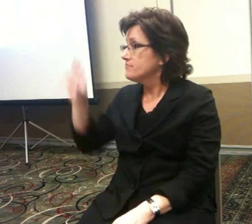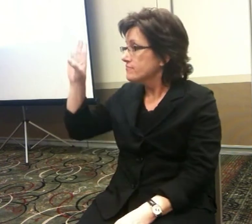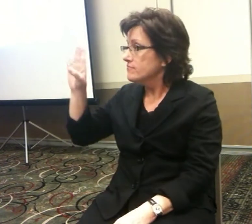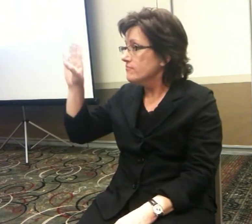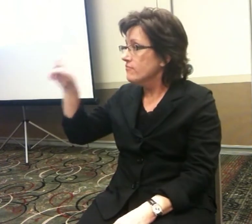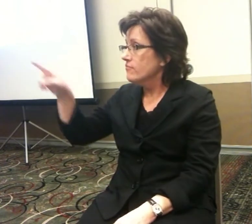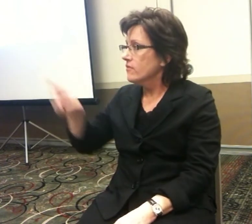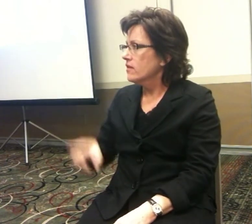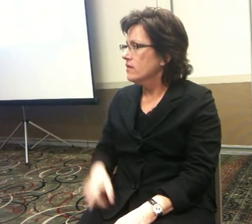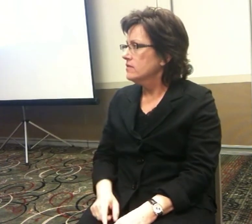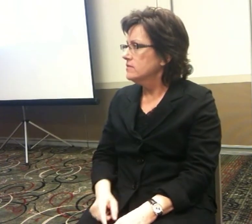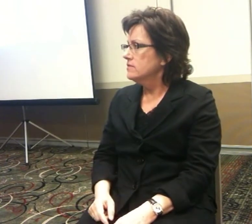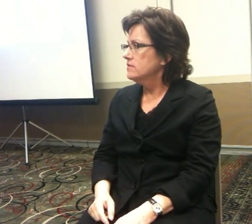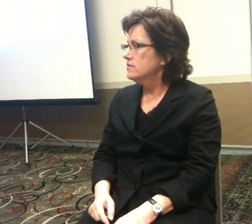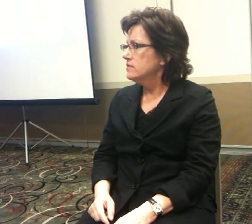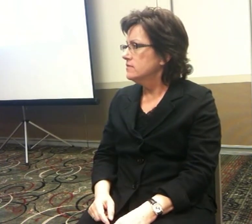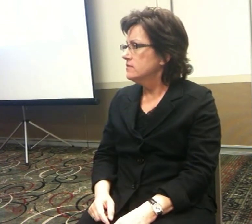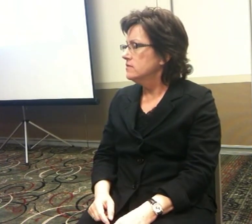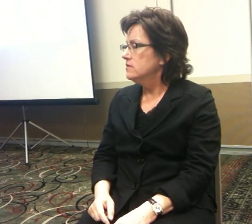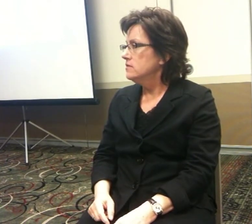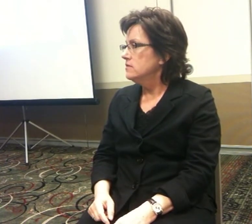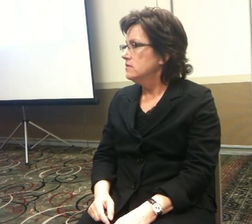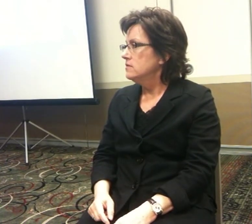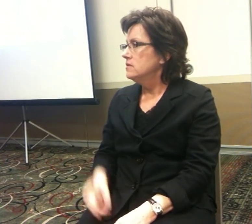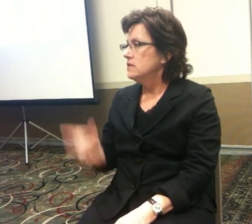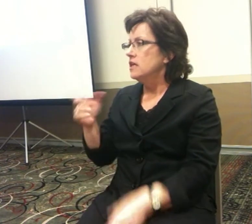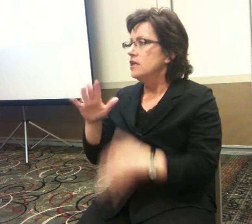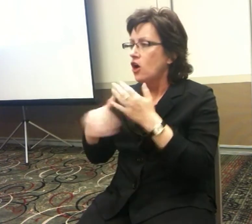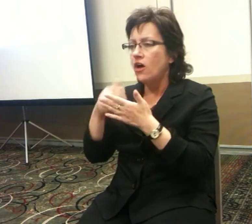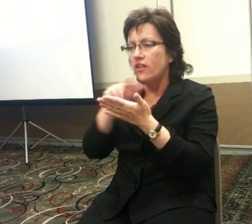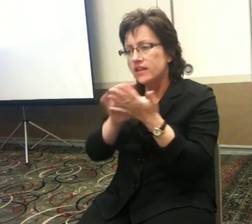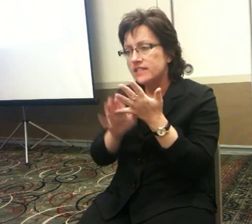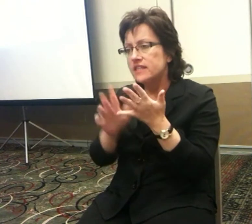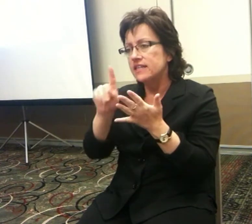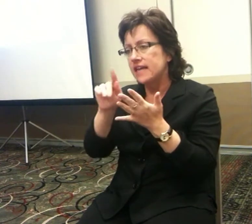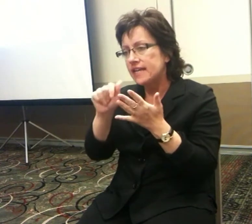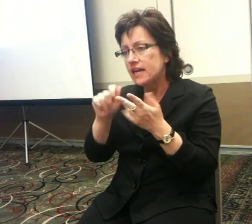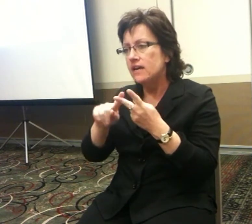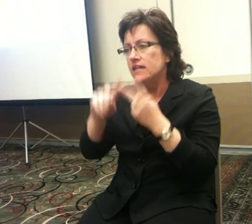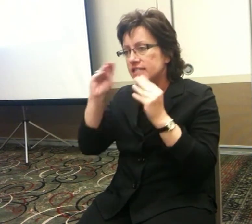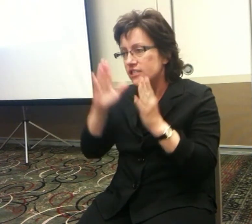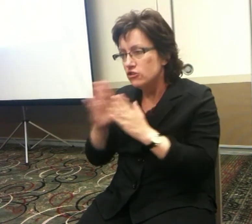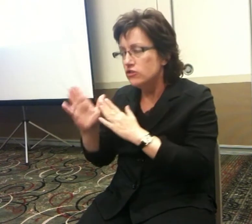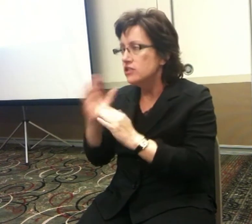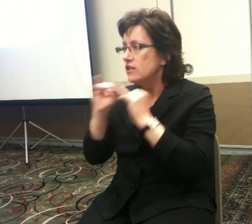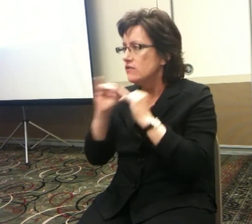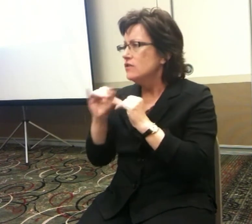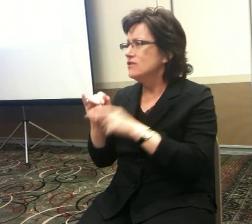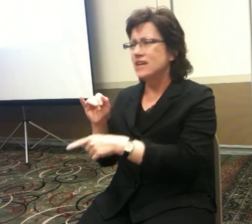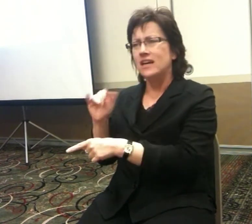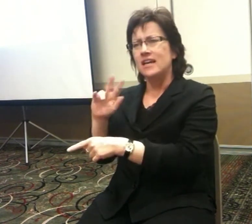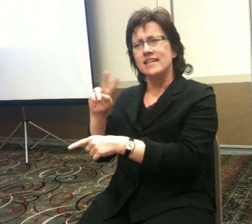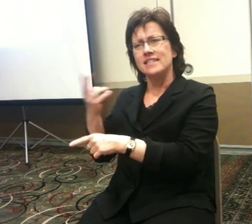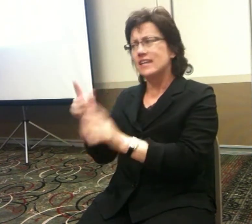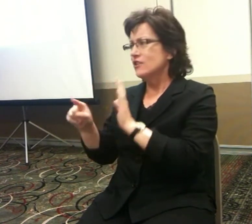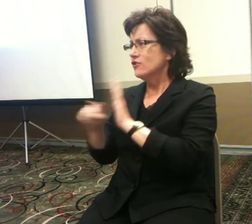In all these data, teachers and interviews, second grade student would be valid to interview that student